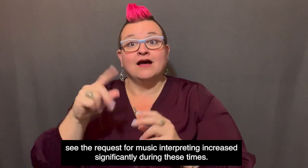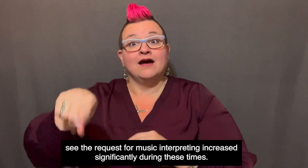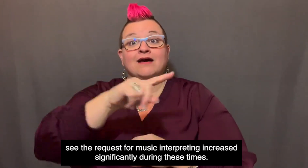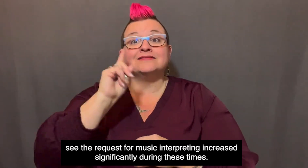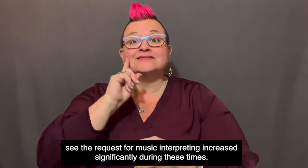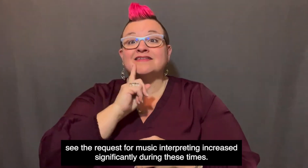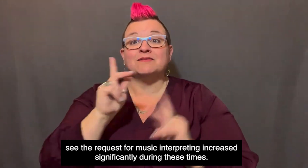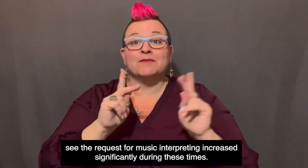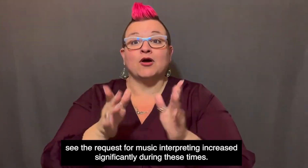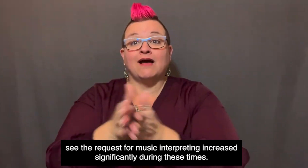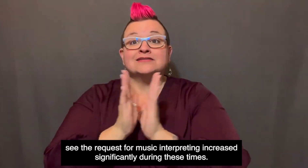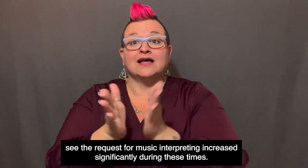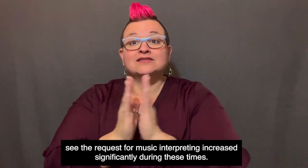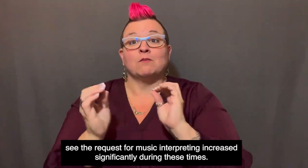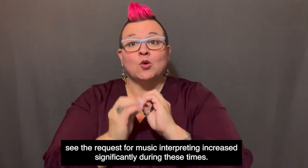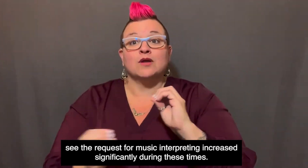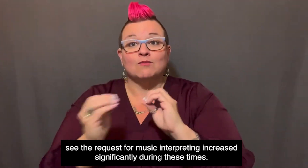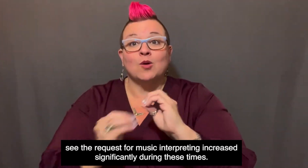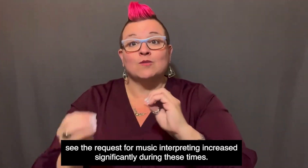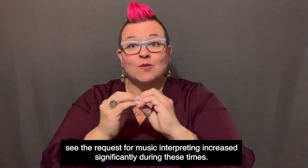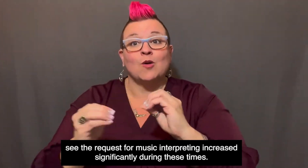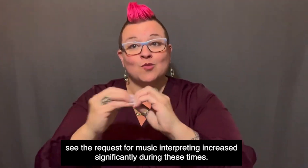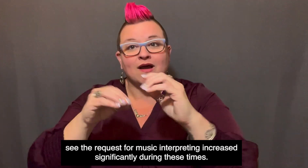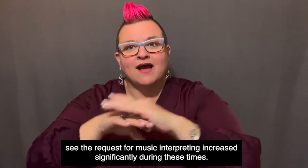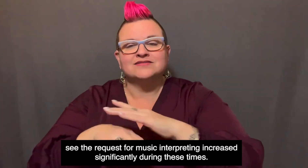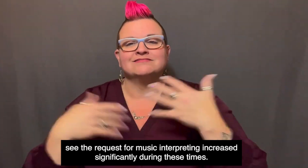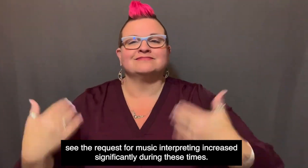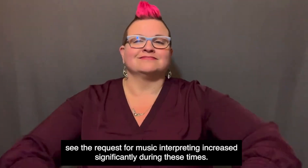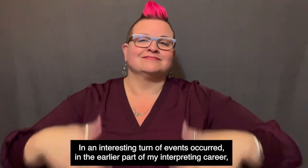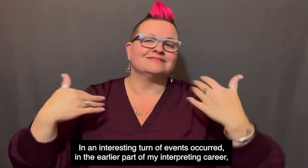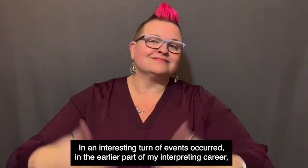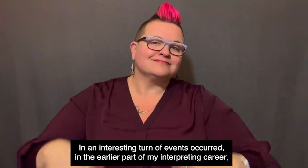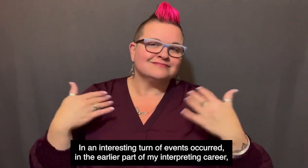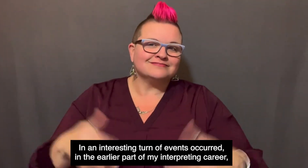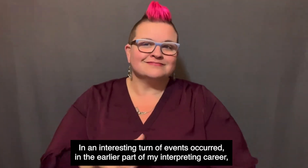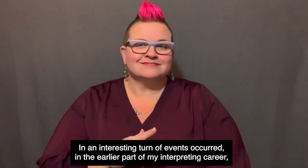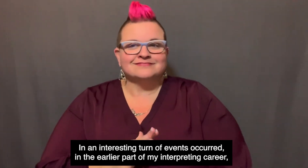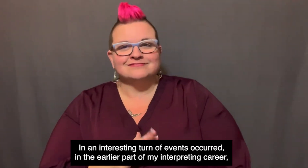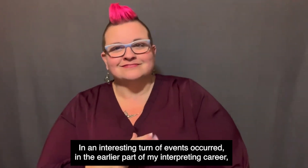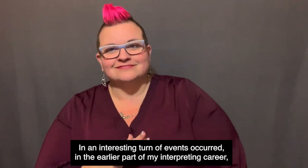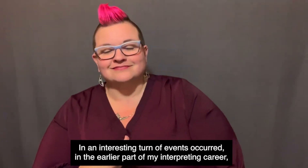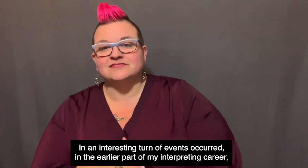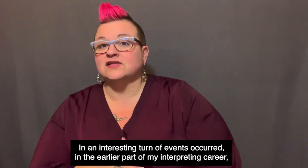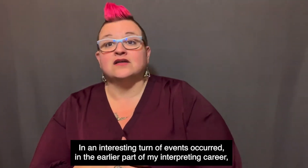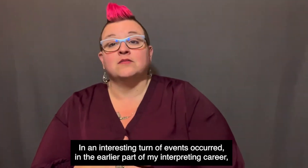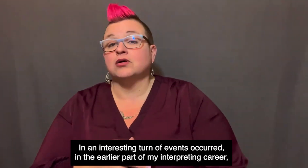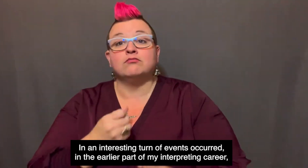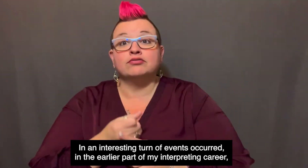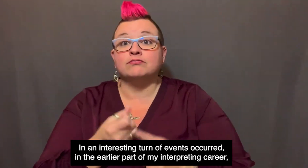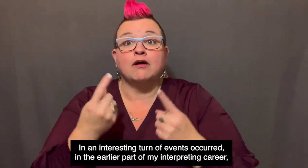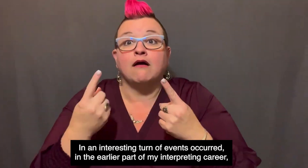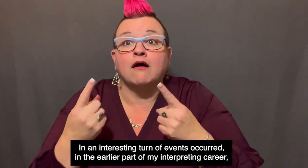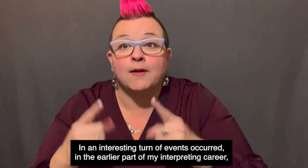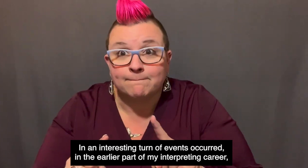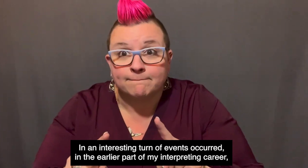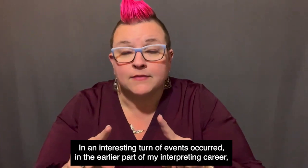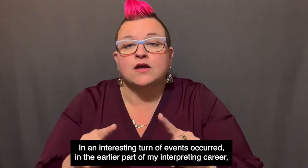for music interpreting increase significantly during these times. And an interesting turn of events occurred. In the earlier part of